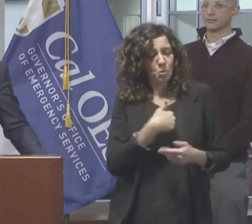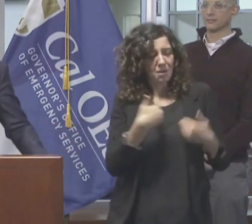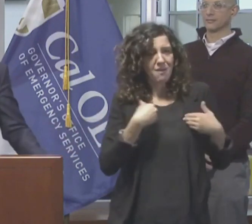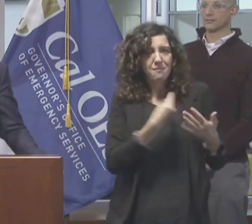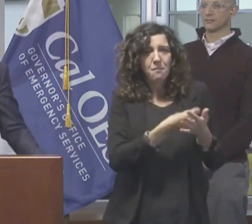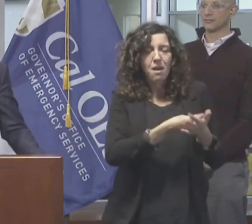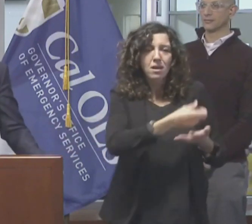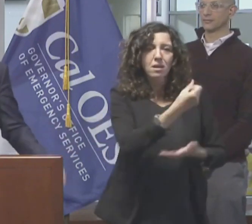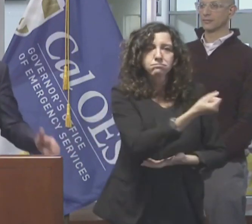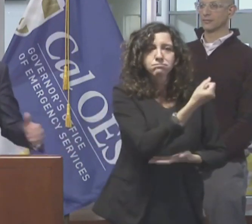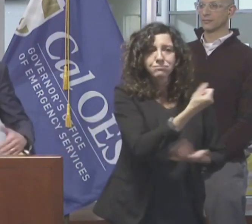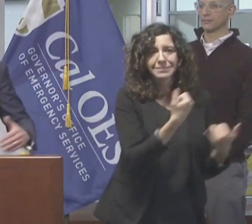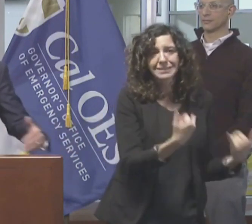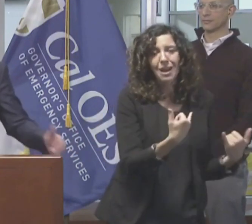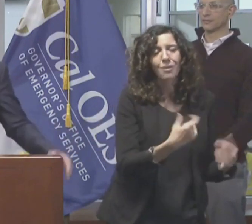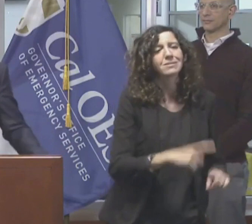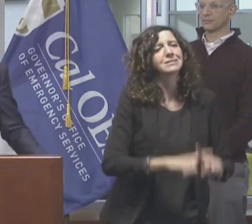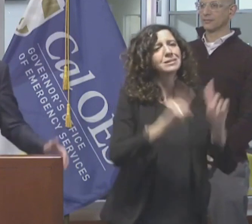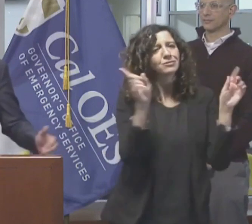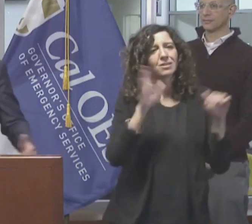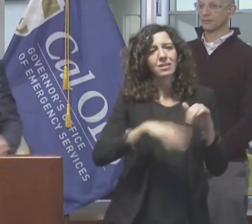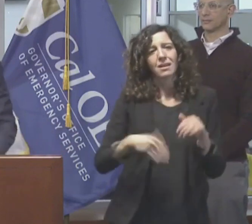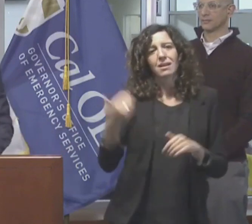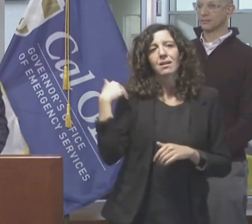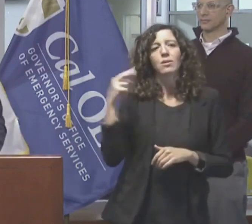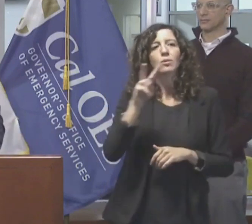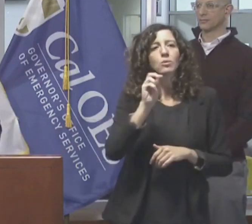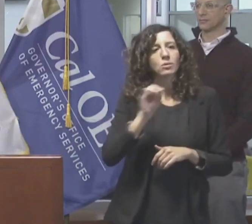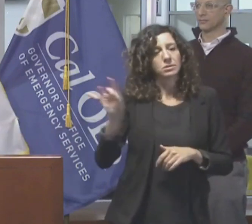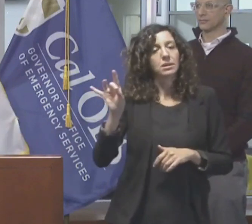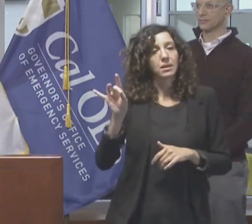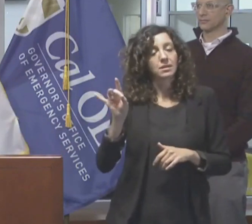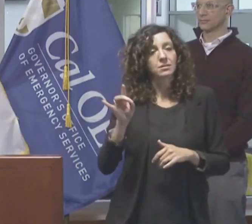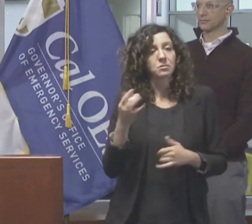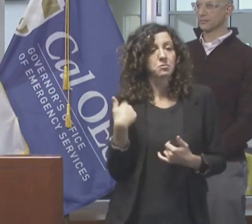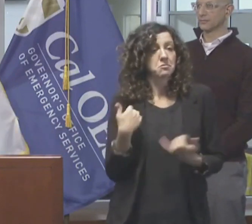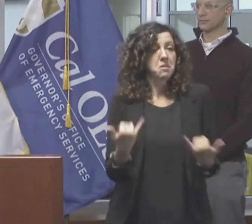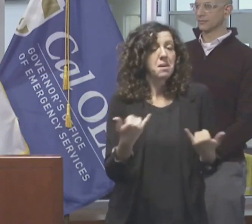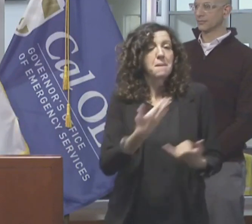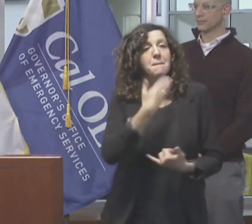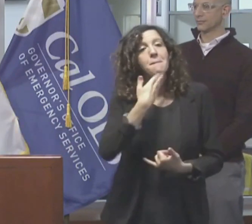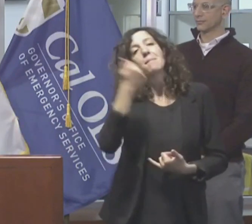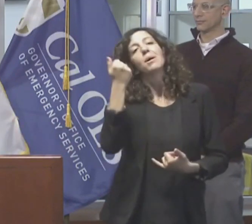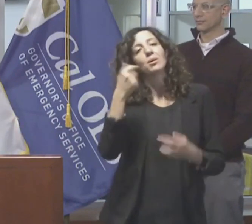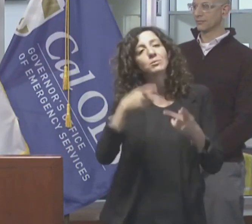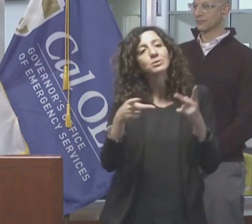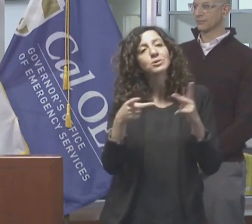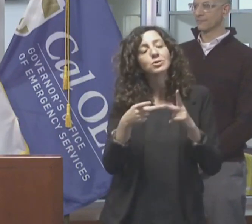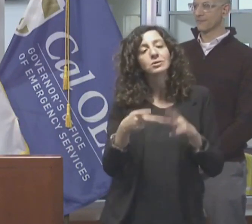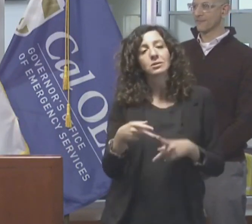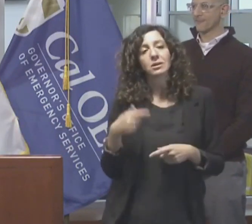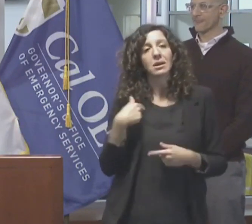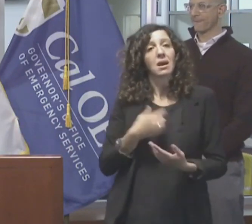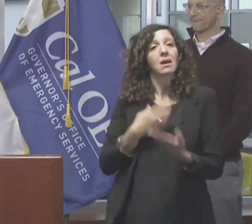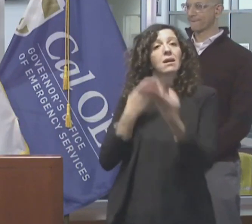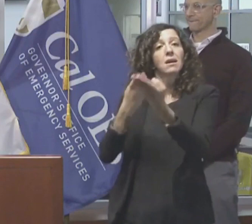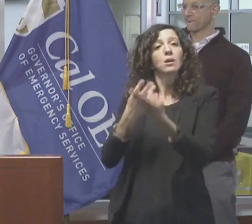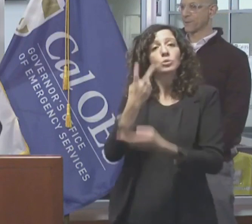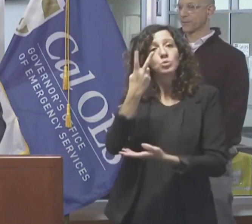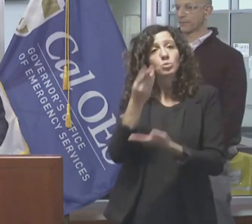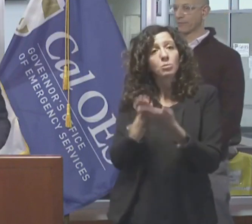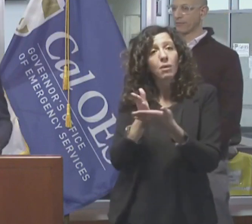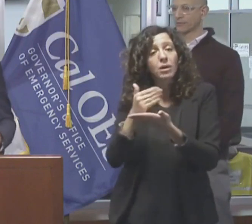that we have today. So we're in a completely different place. We're in a much better position. I have submitted 2 budgets. Governor Brown submitted 8.